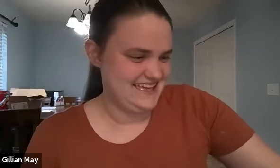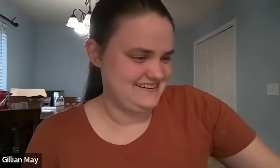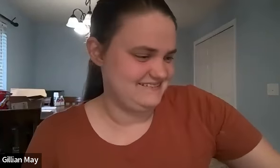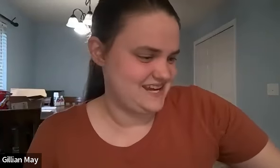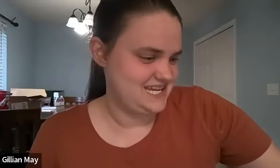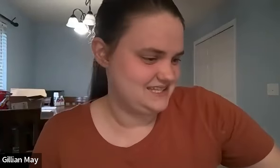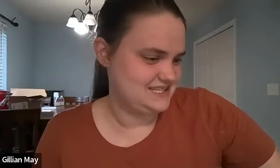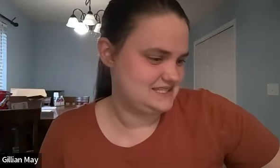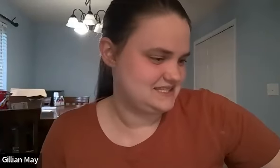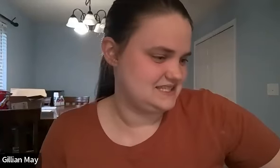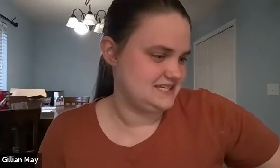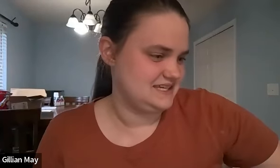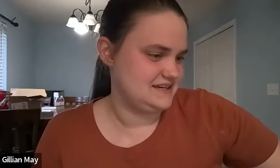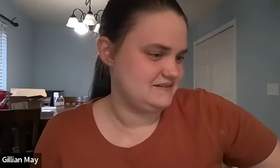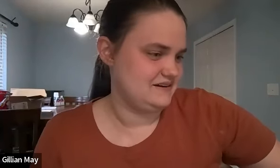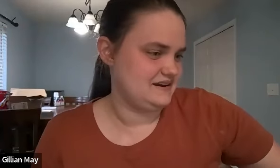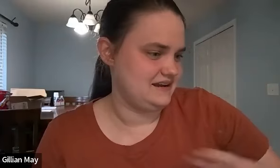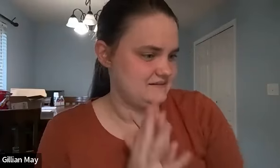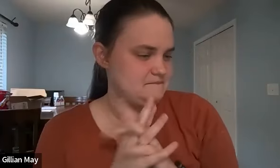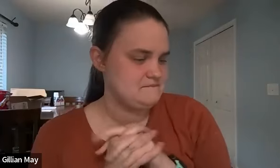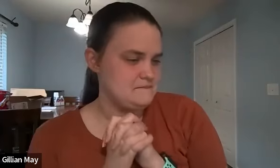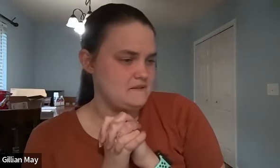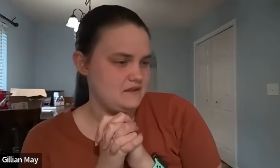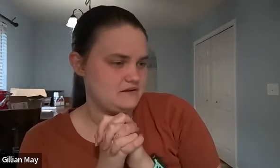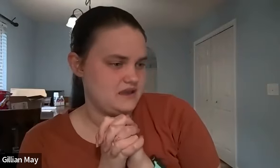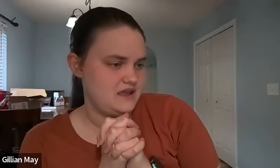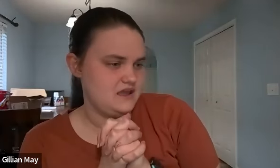All right, let's see. All right. Okay.